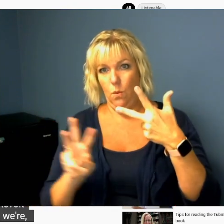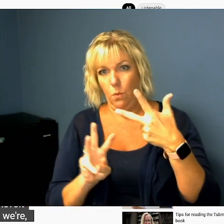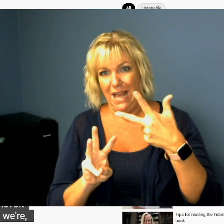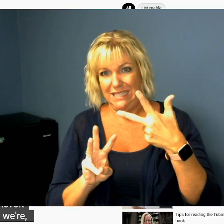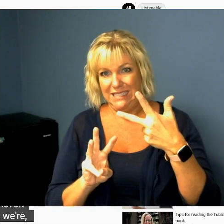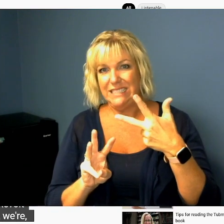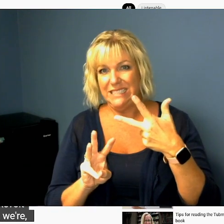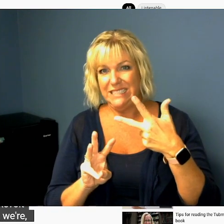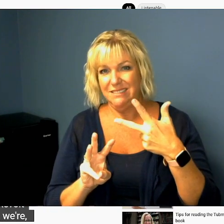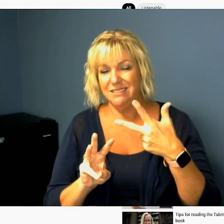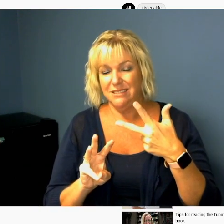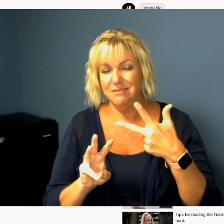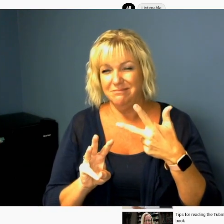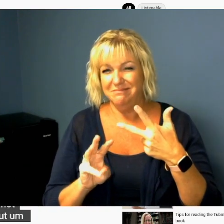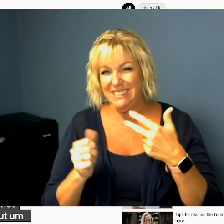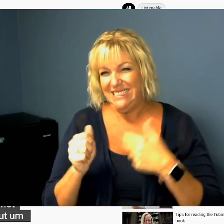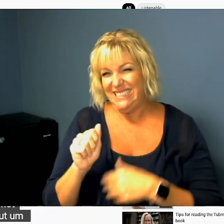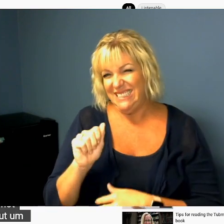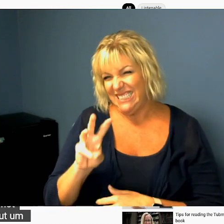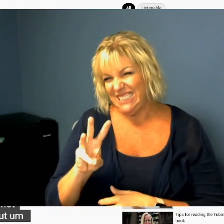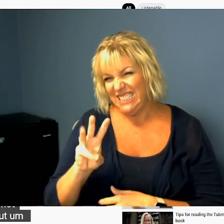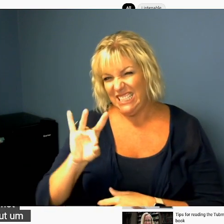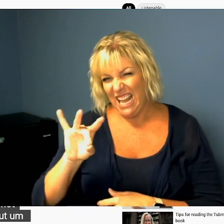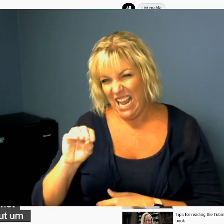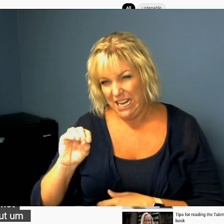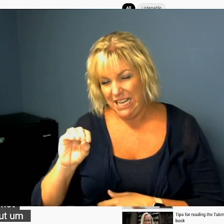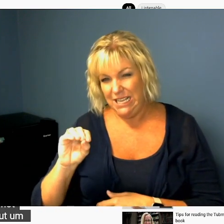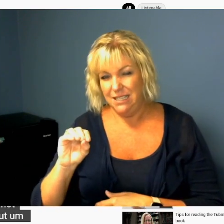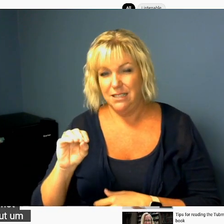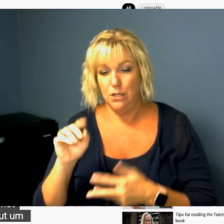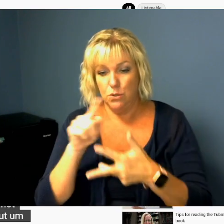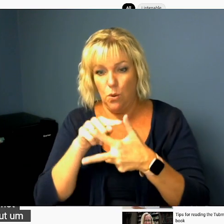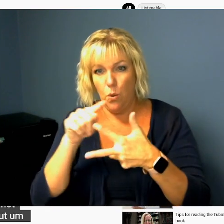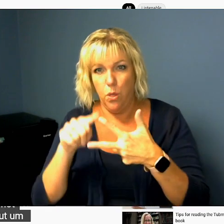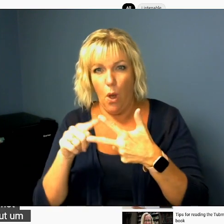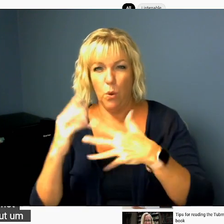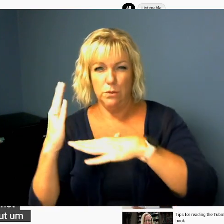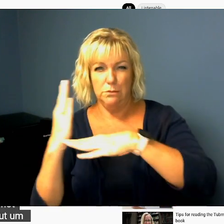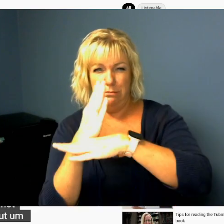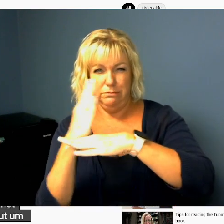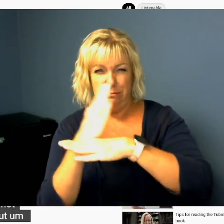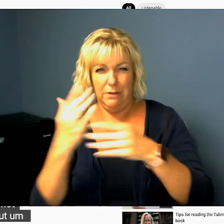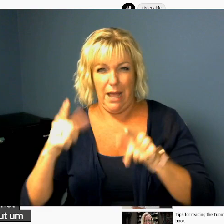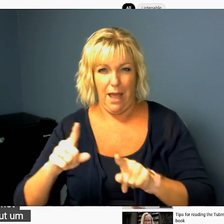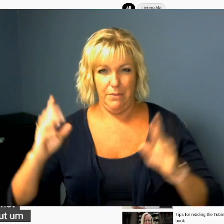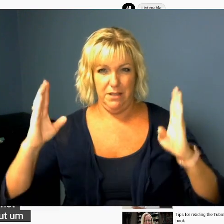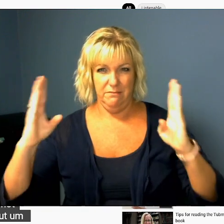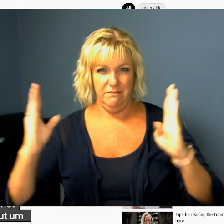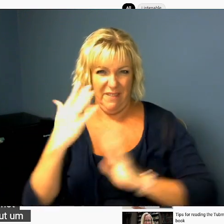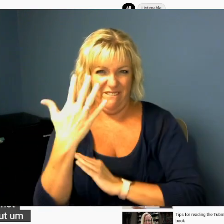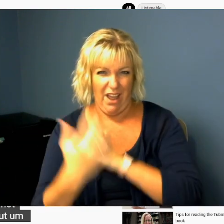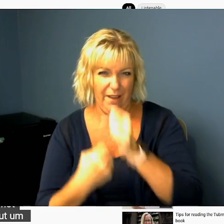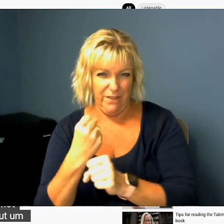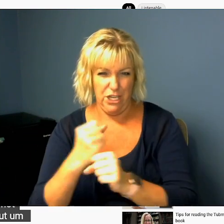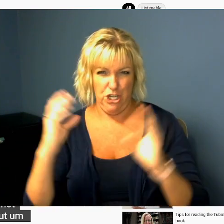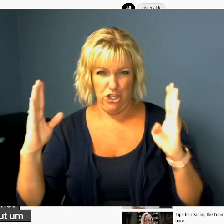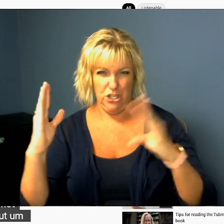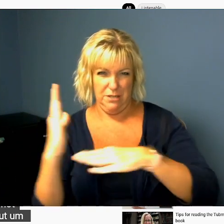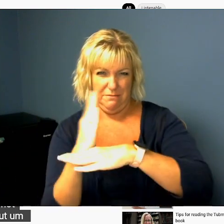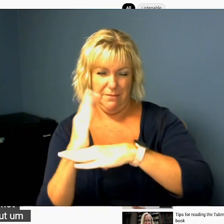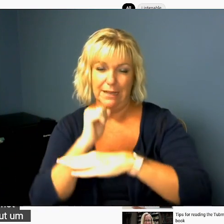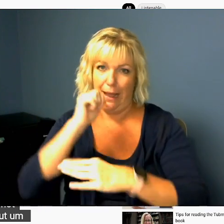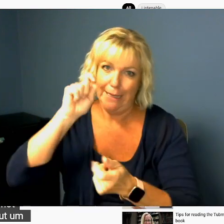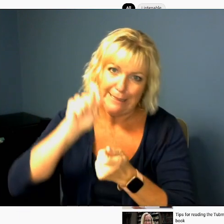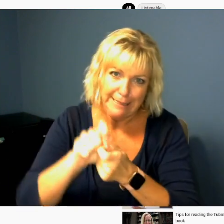1680. So, we're within 5 years of each other here. Not quite, exactly the same time,